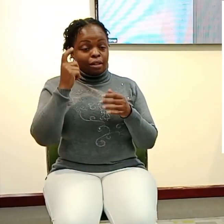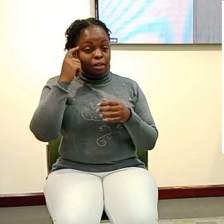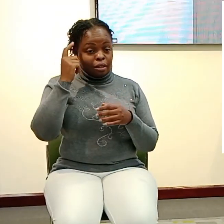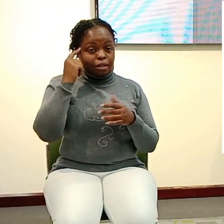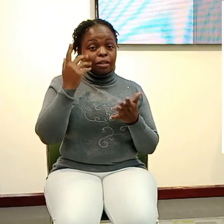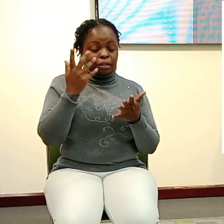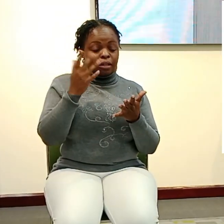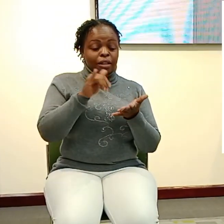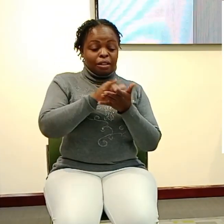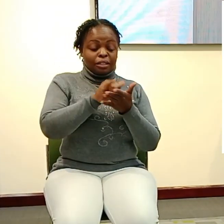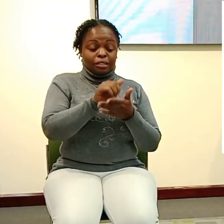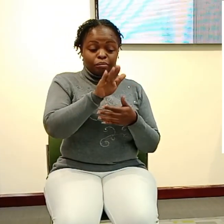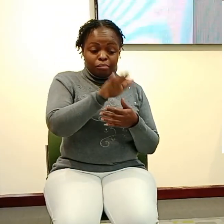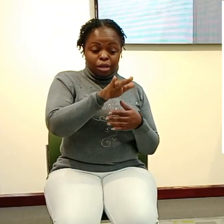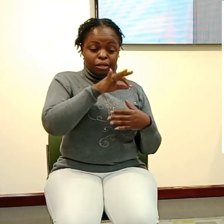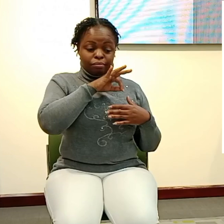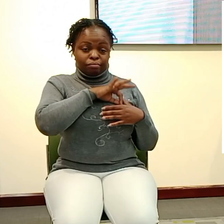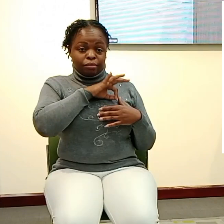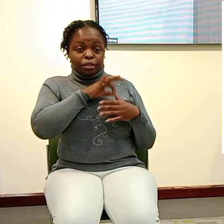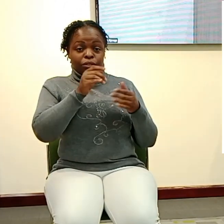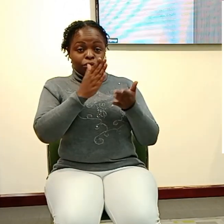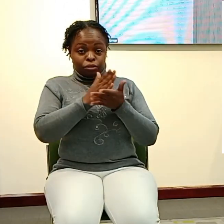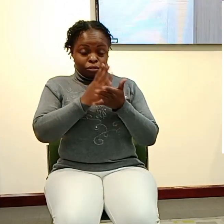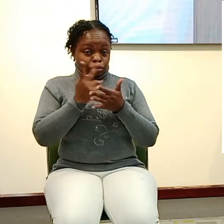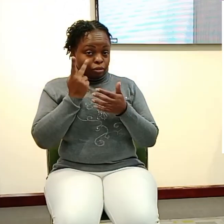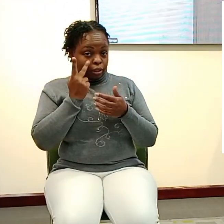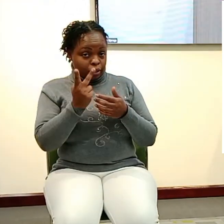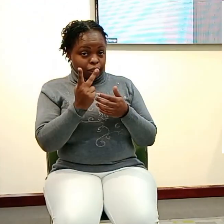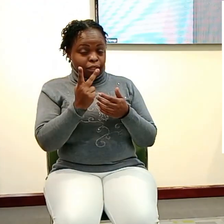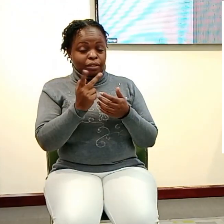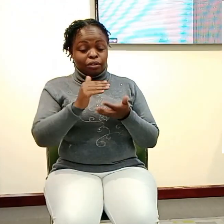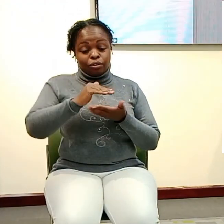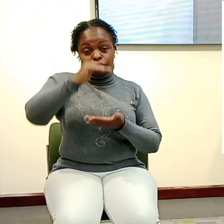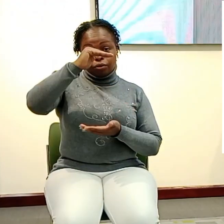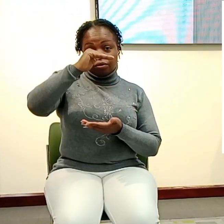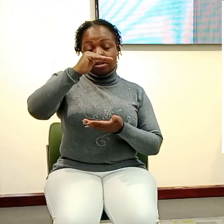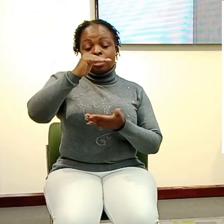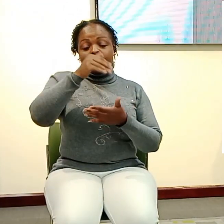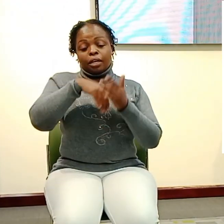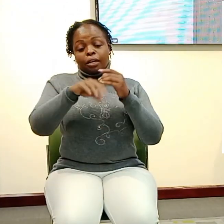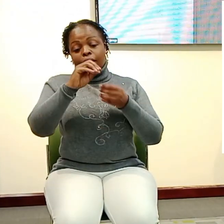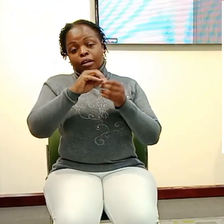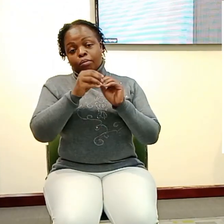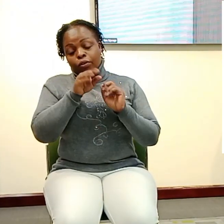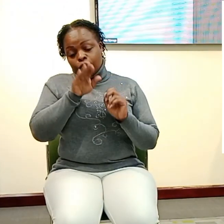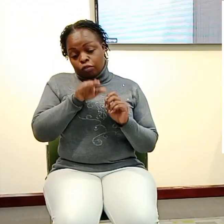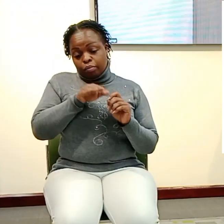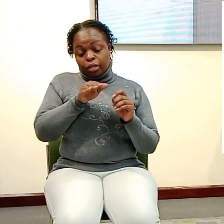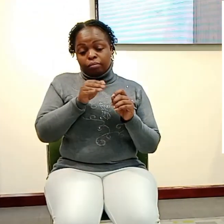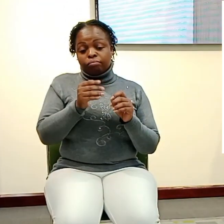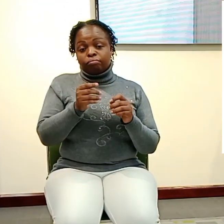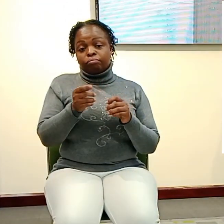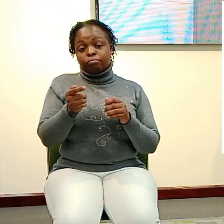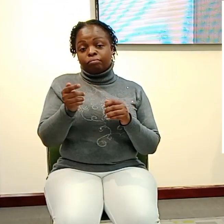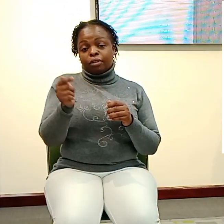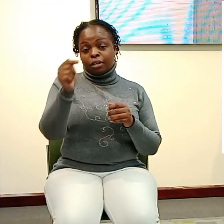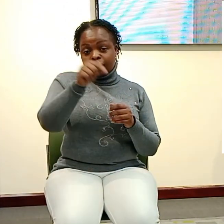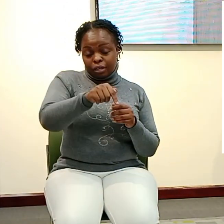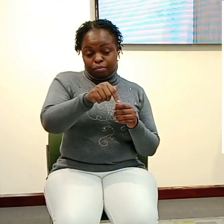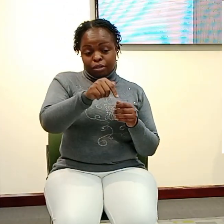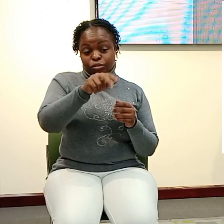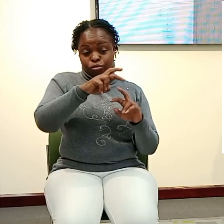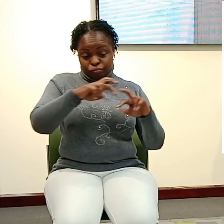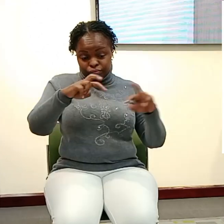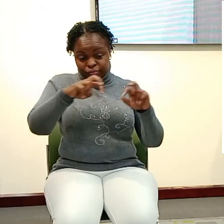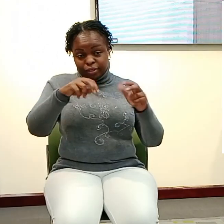return on investment. We have witnessed remarkable growth in the number of women stepping forward to seek leadership